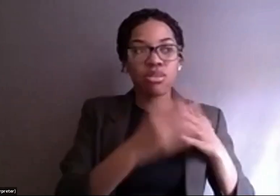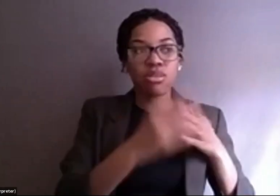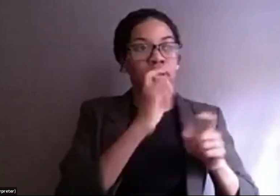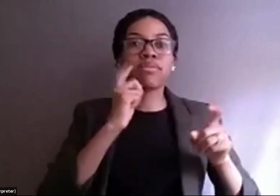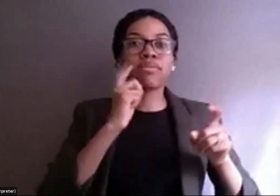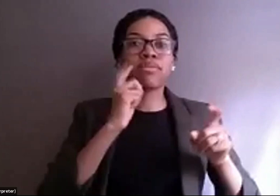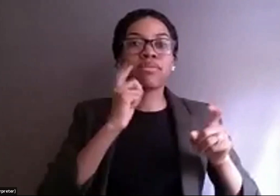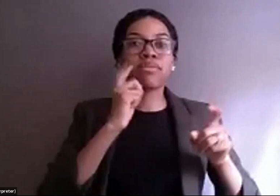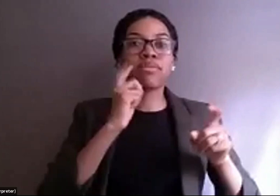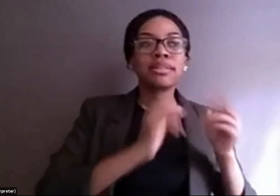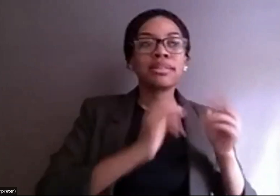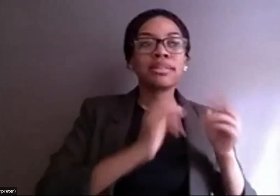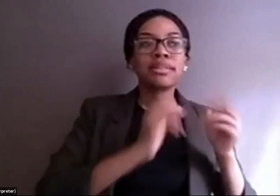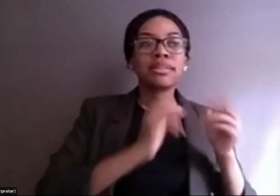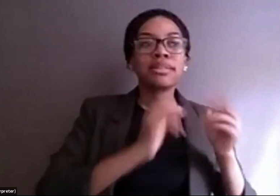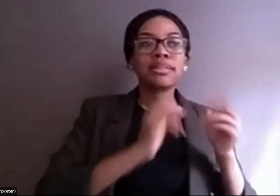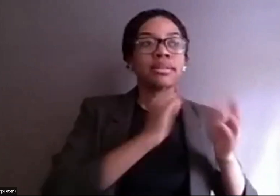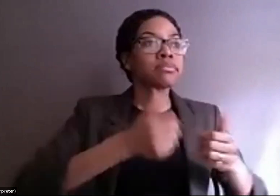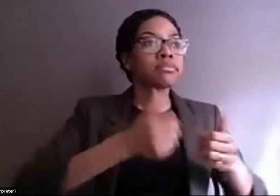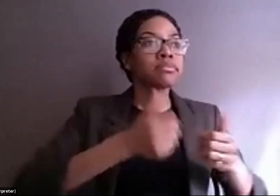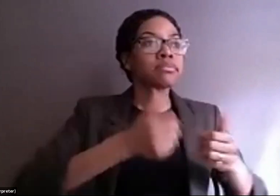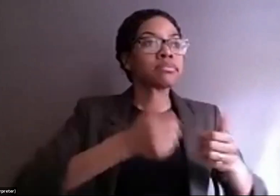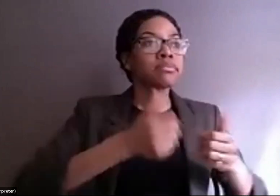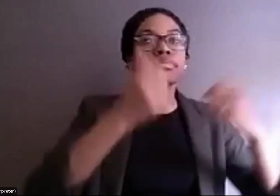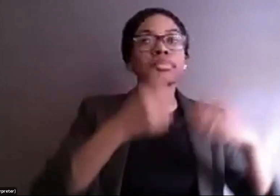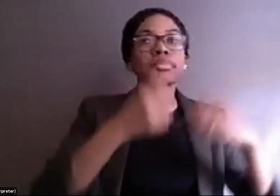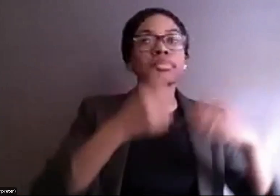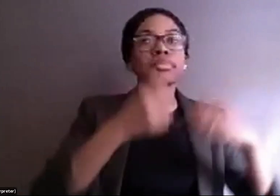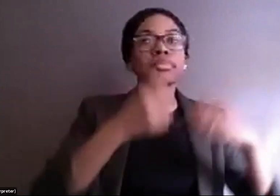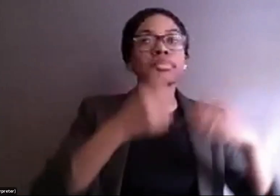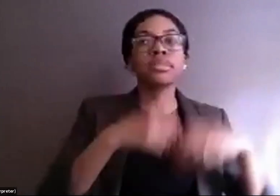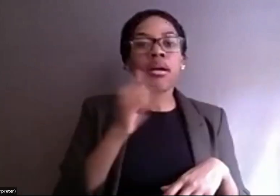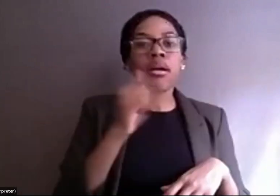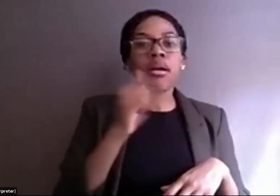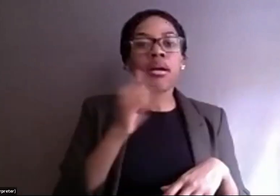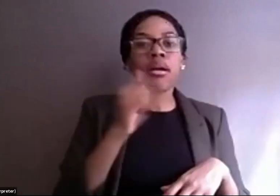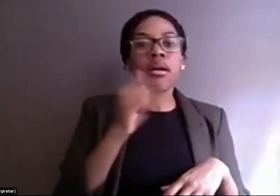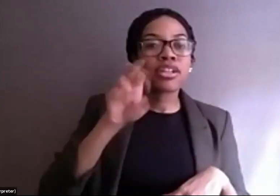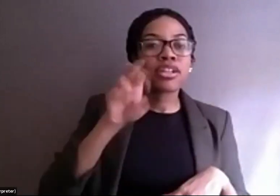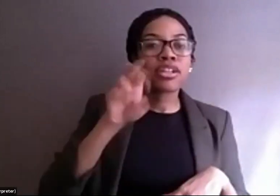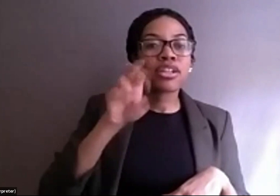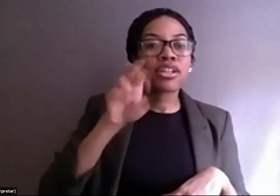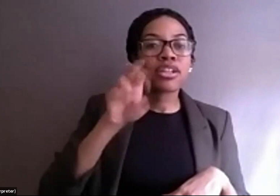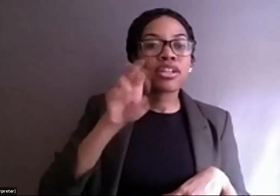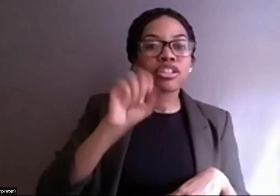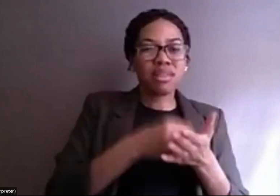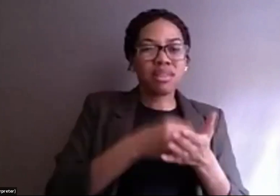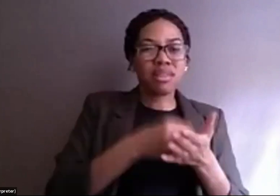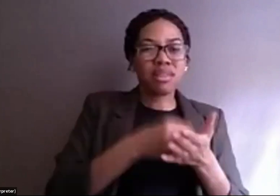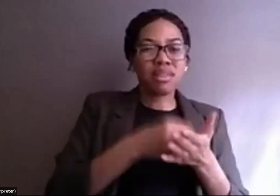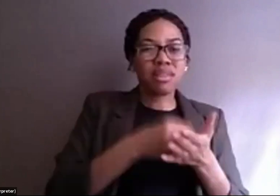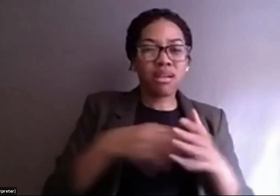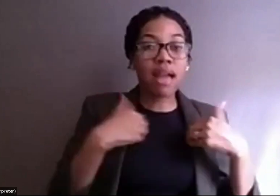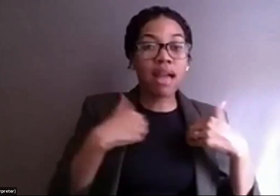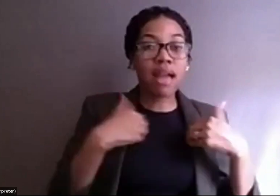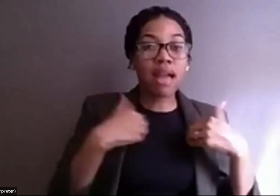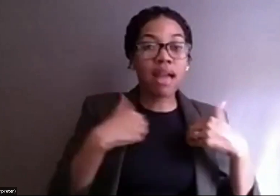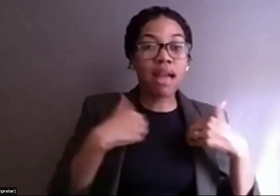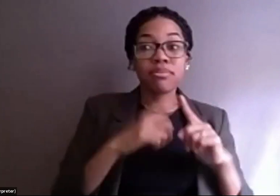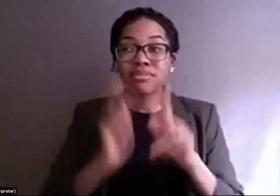who are hedge fund managers, and people who are on the front lines can't get masks to do